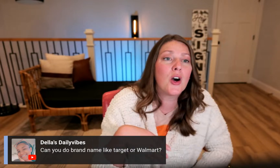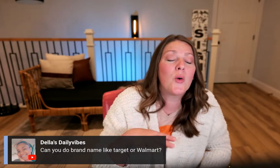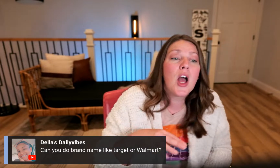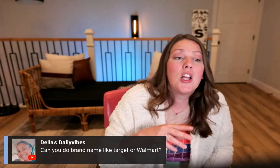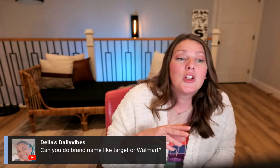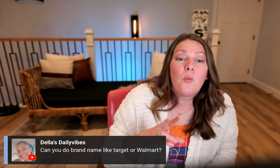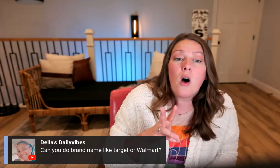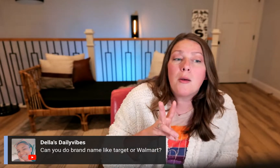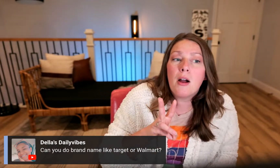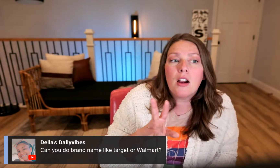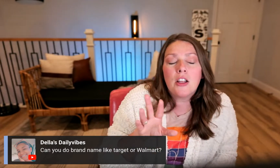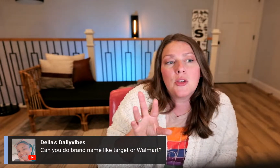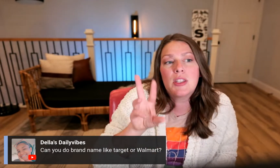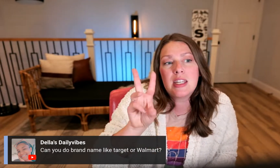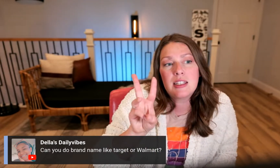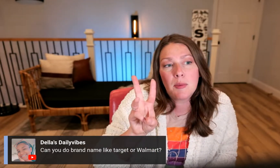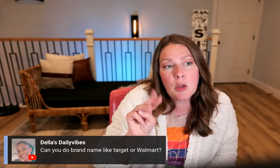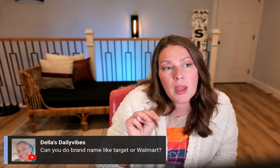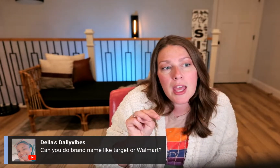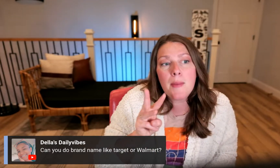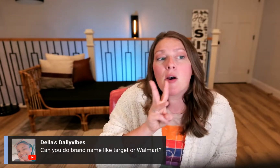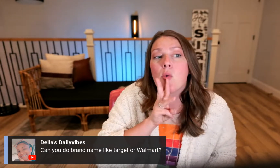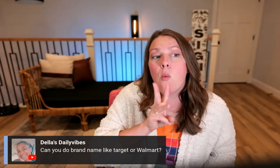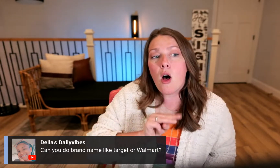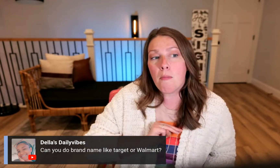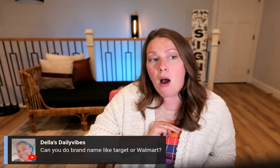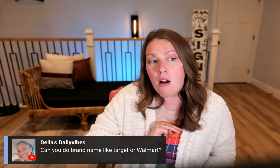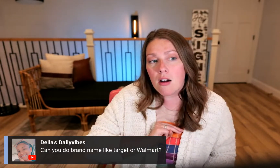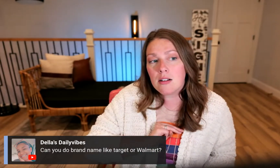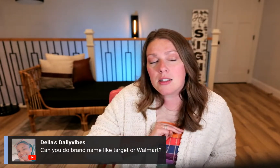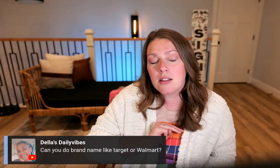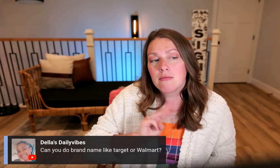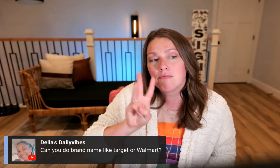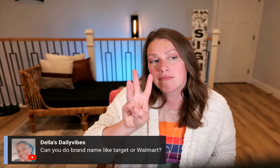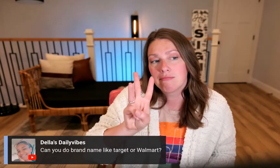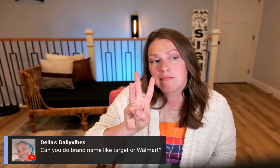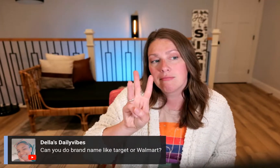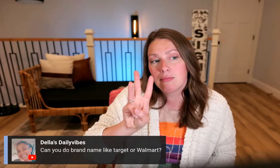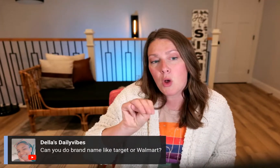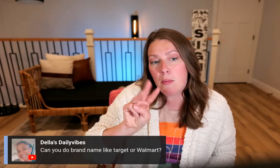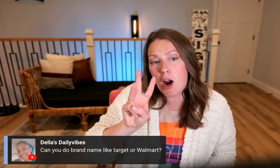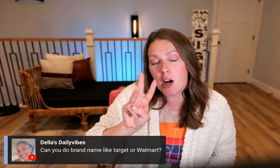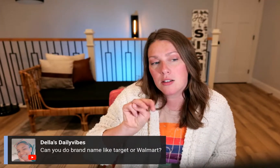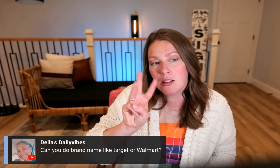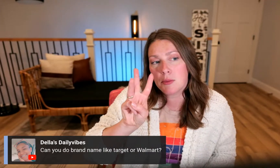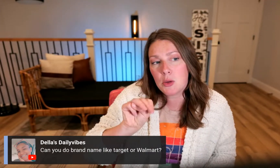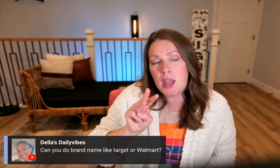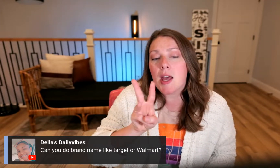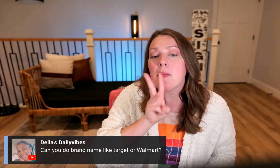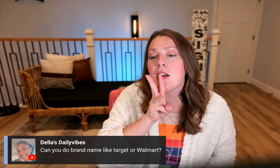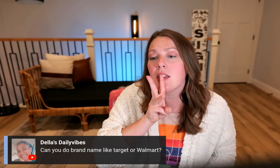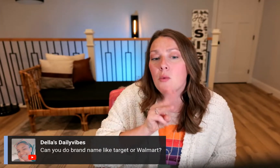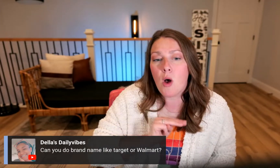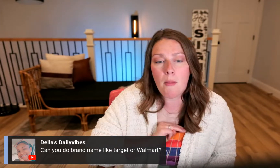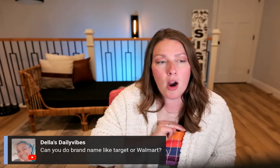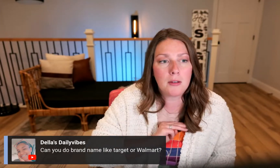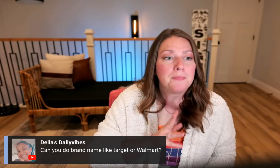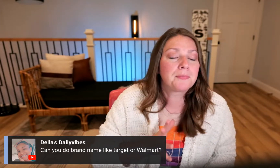so Walmart, you see WM, Walmart, WM, and then Walmart.